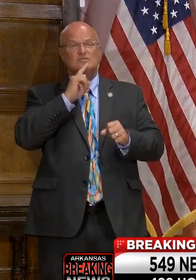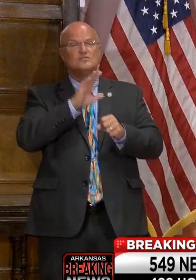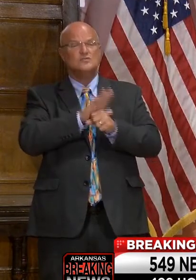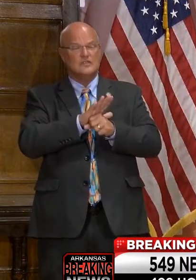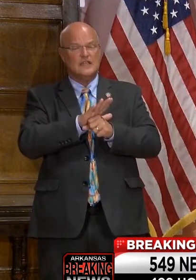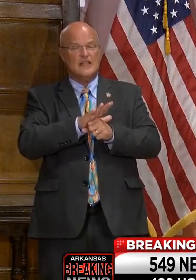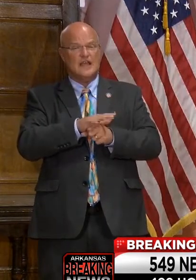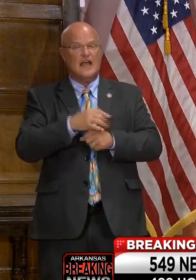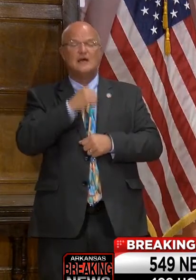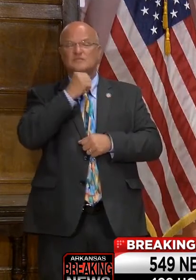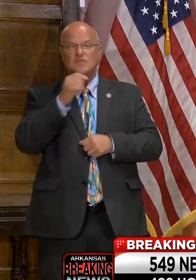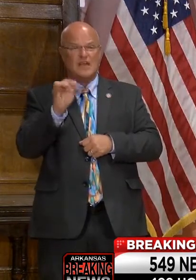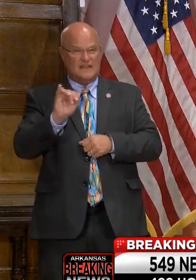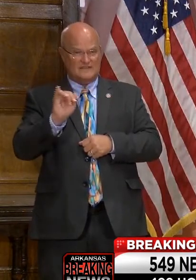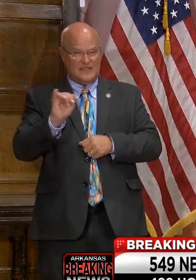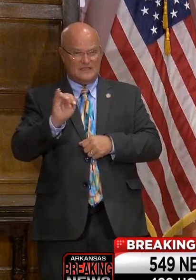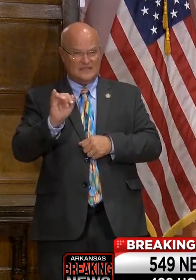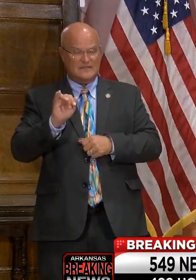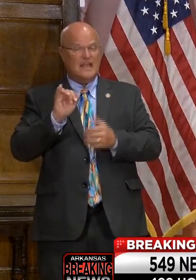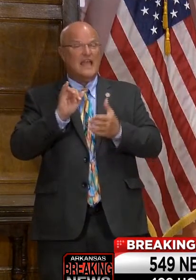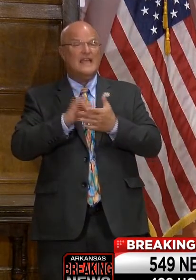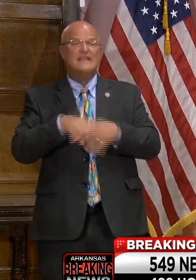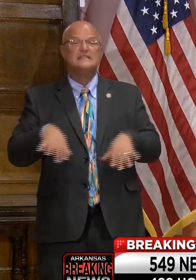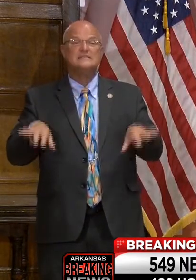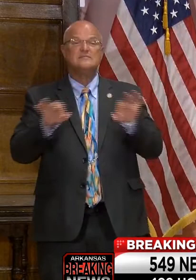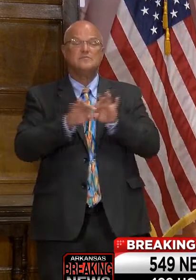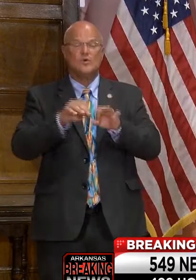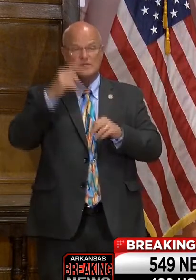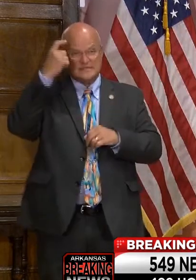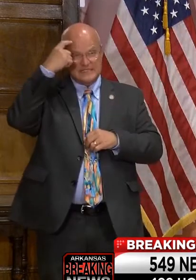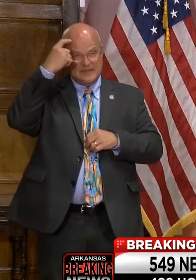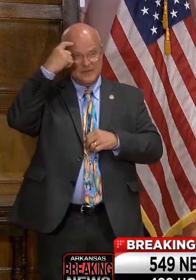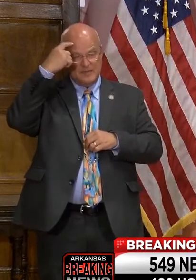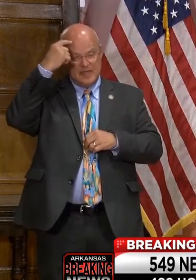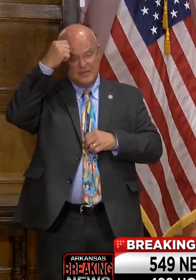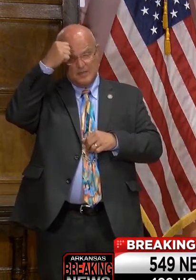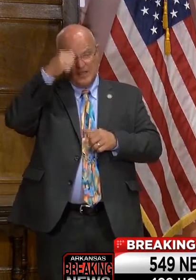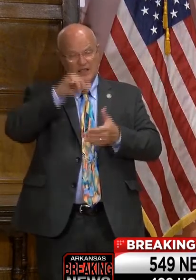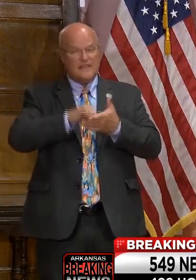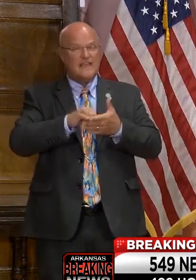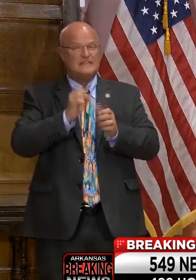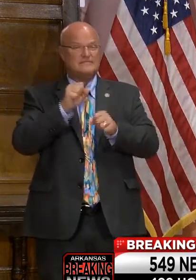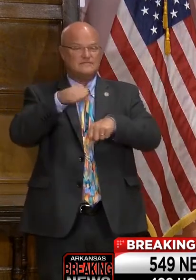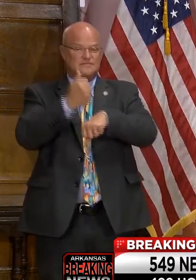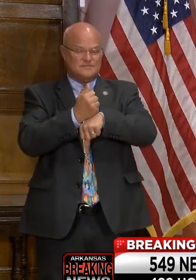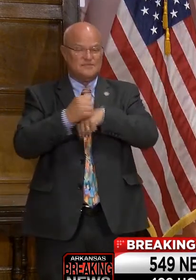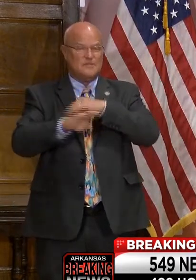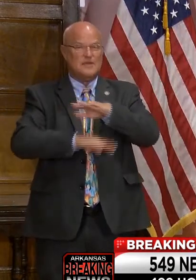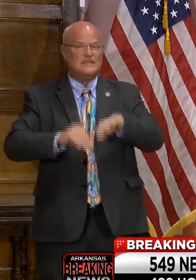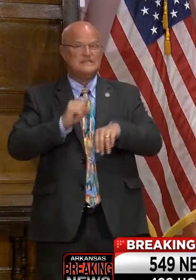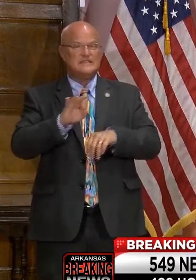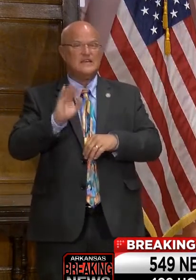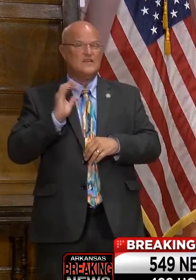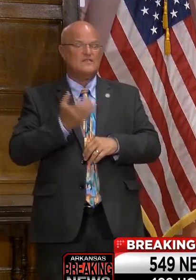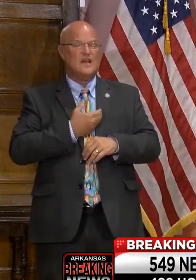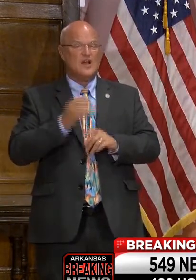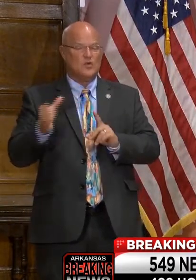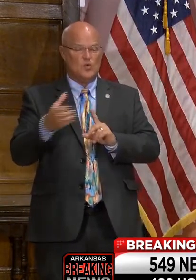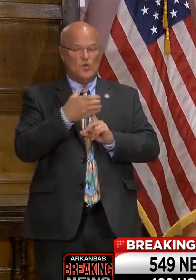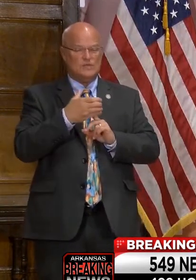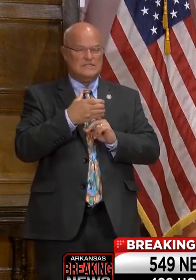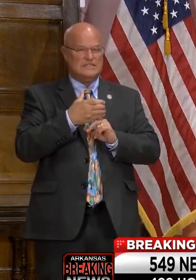assuredness that I'm not infected. And that is very important to keep in mind, because that forms the basis of our